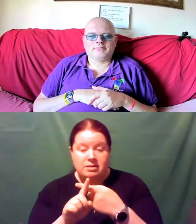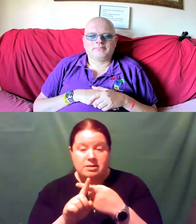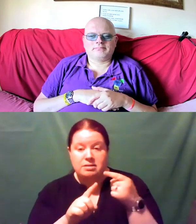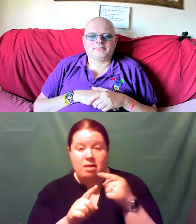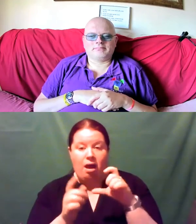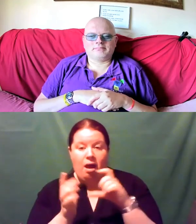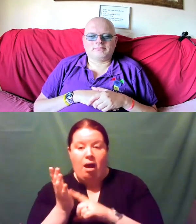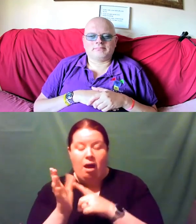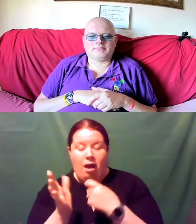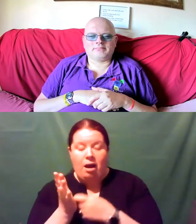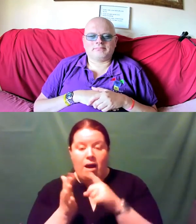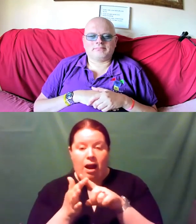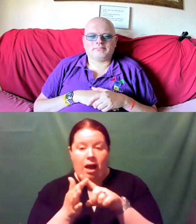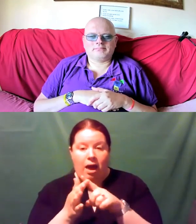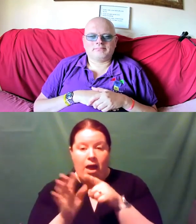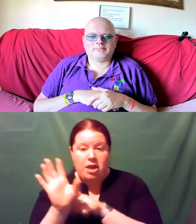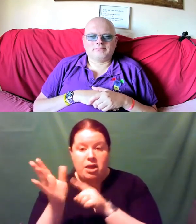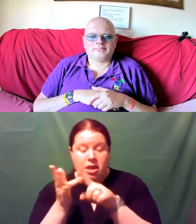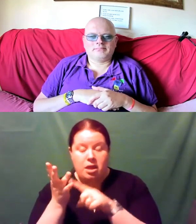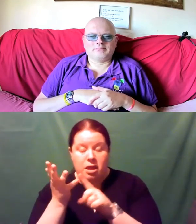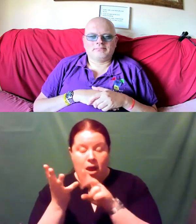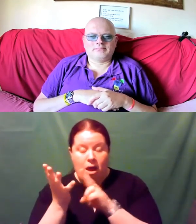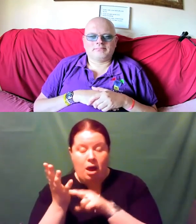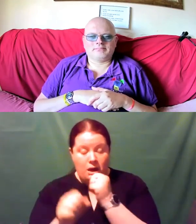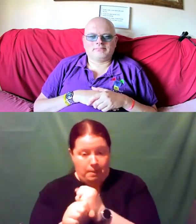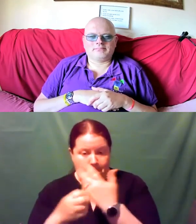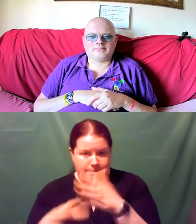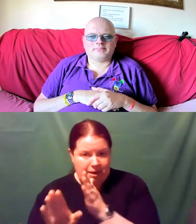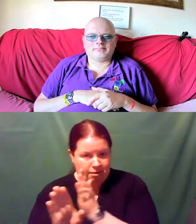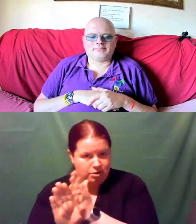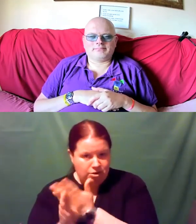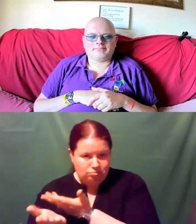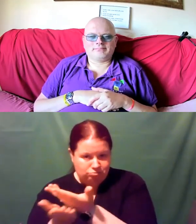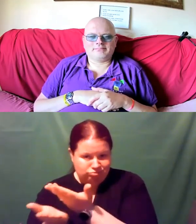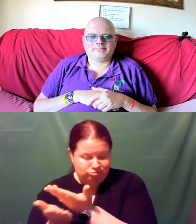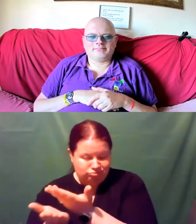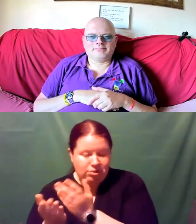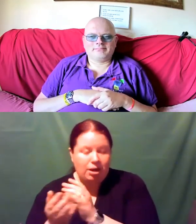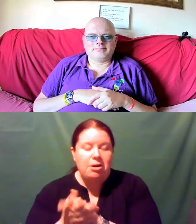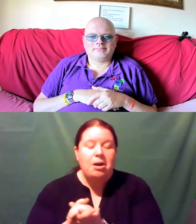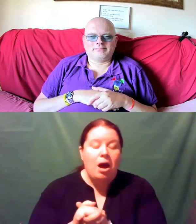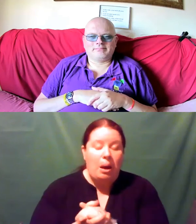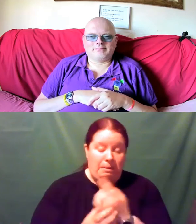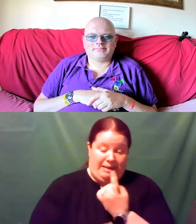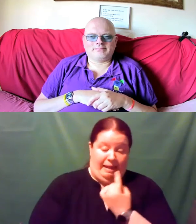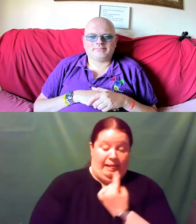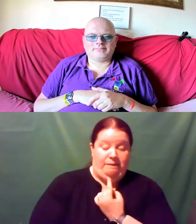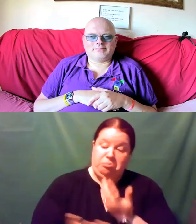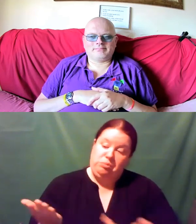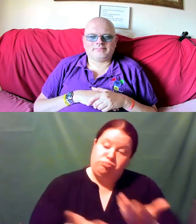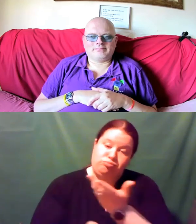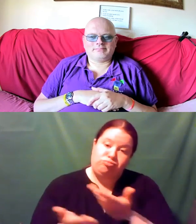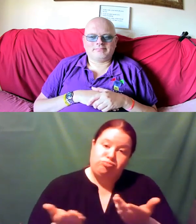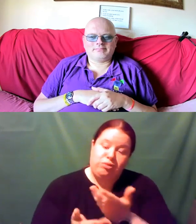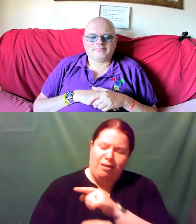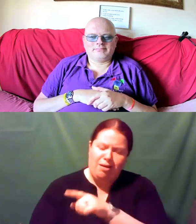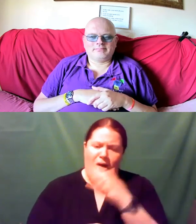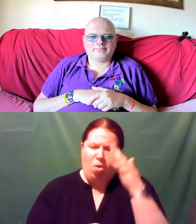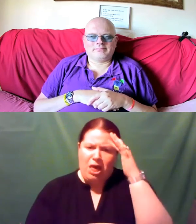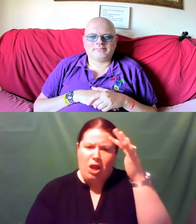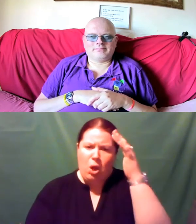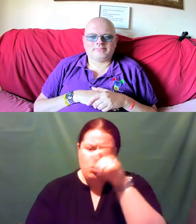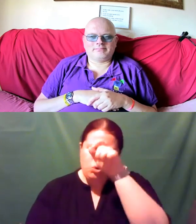chat tonight, and me. We are in conversation together. Obviously, most of you will know Alex. Alex is a theologian, writer,